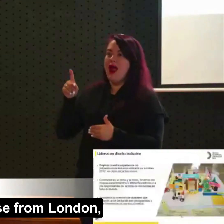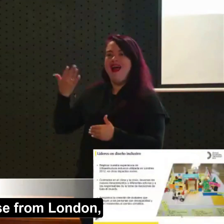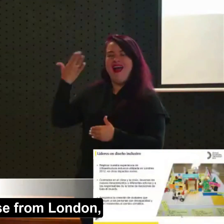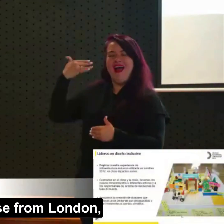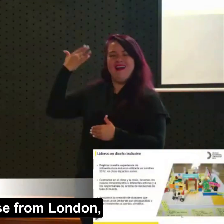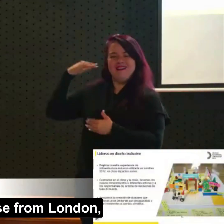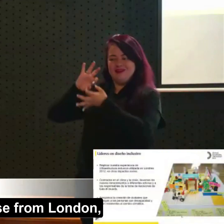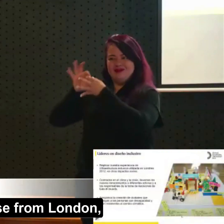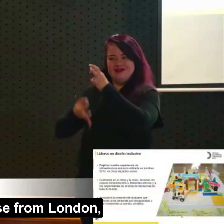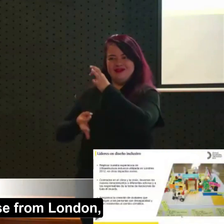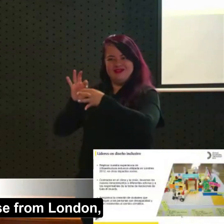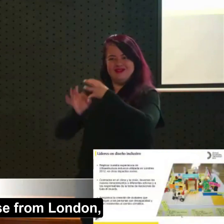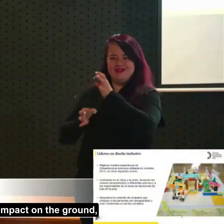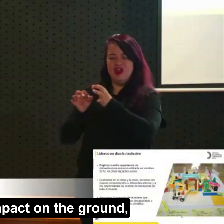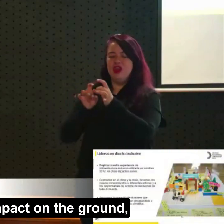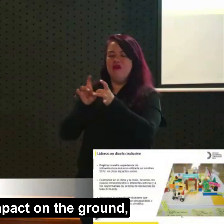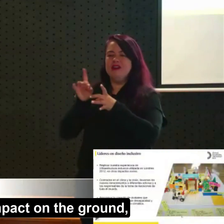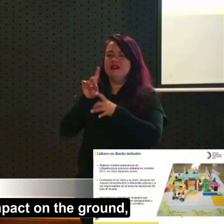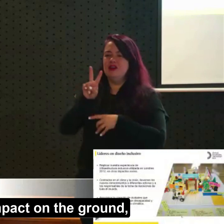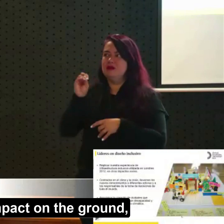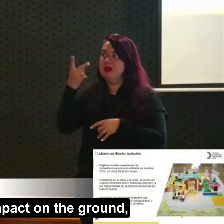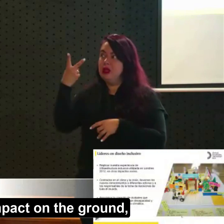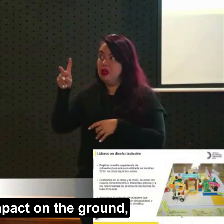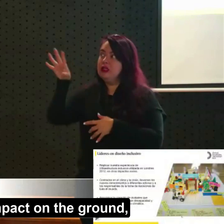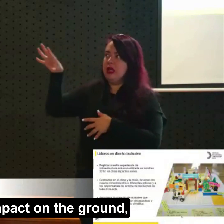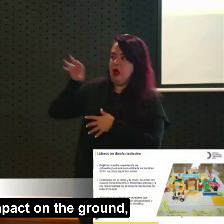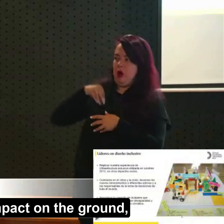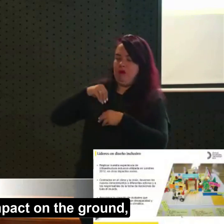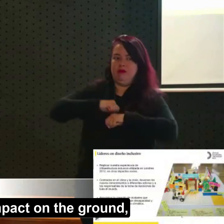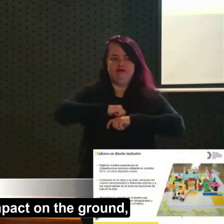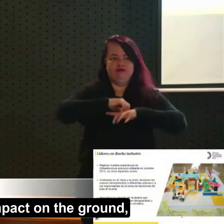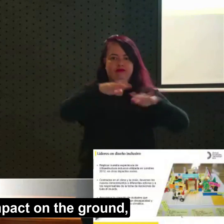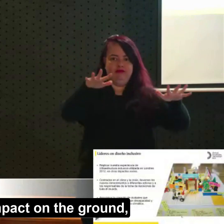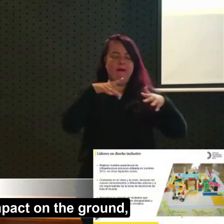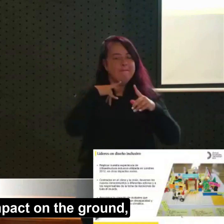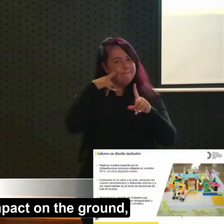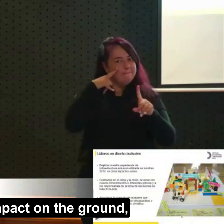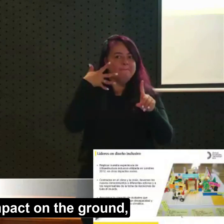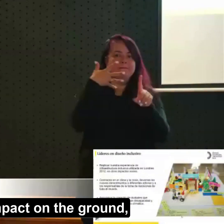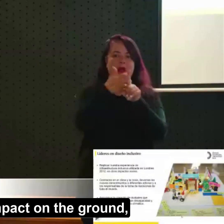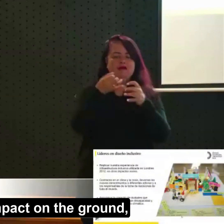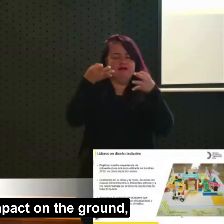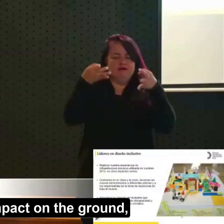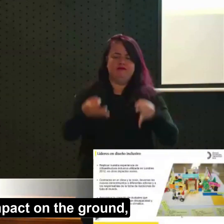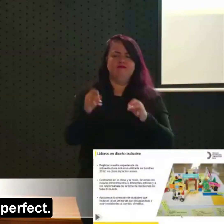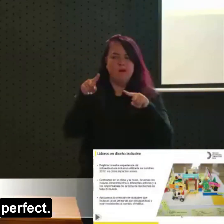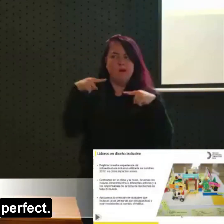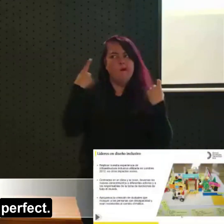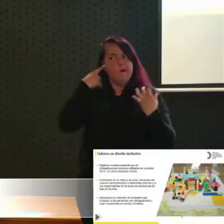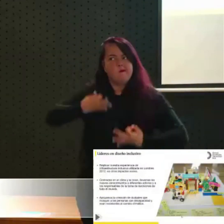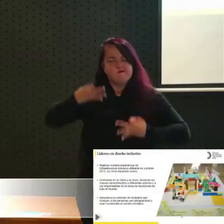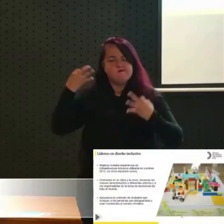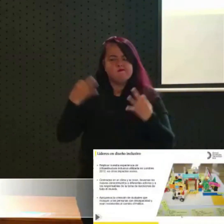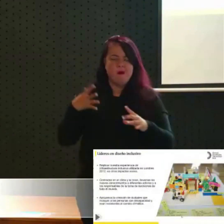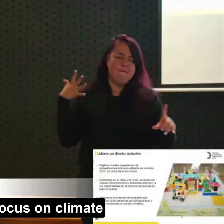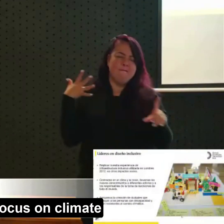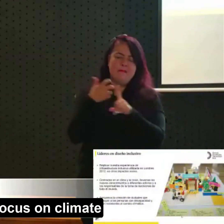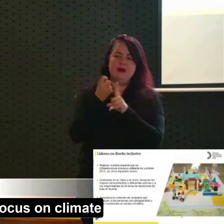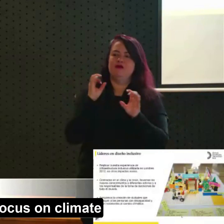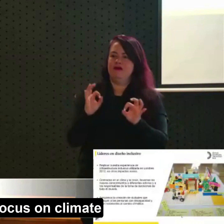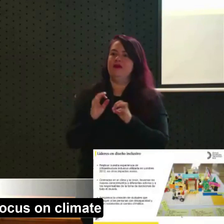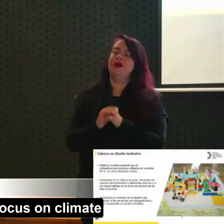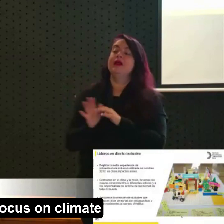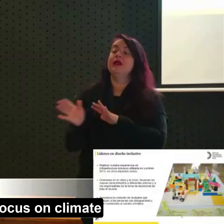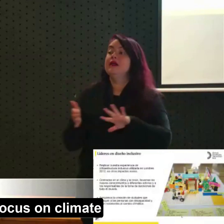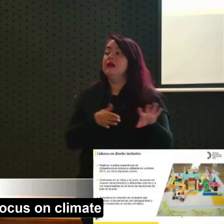infrastructure expertise from London 2012 into impact on the ground. Perfect. So